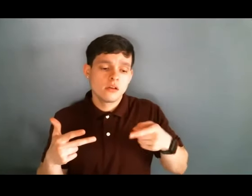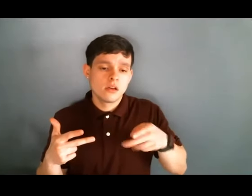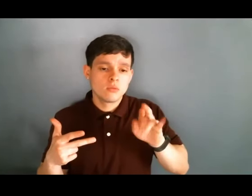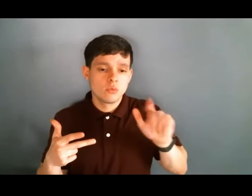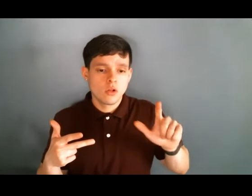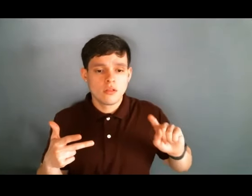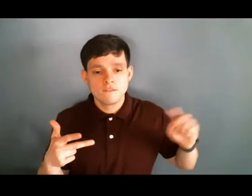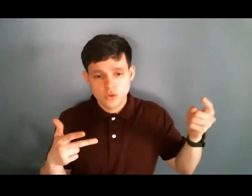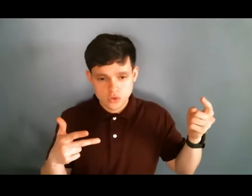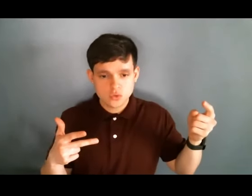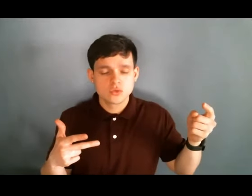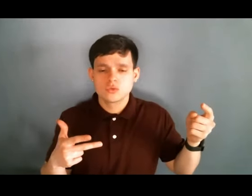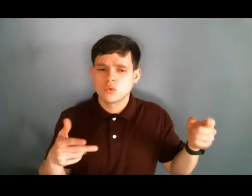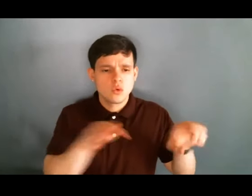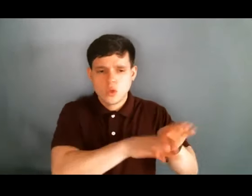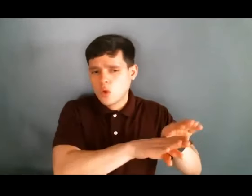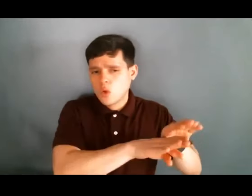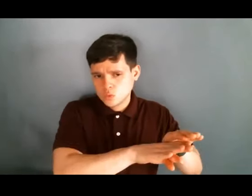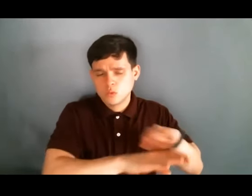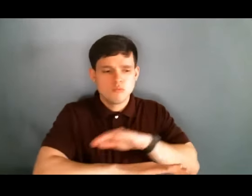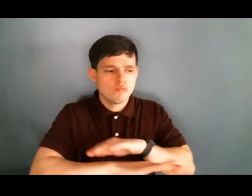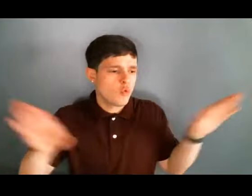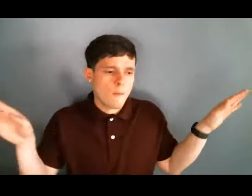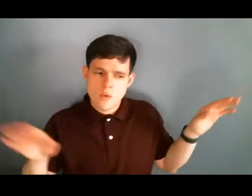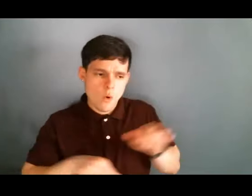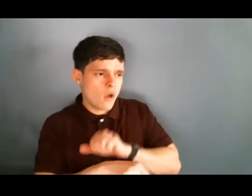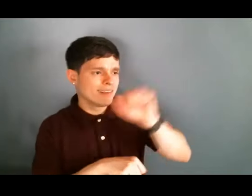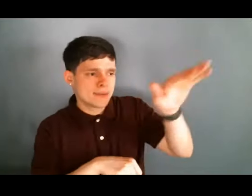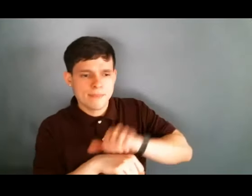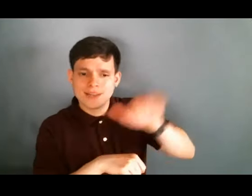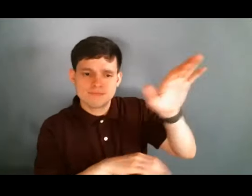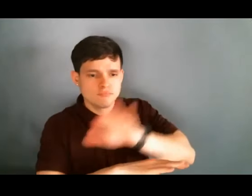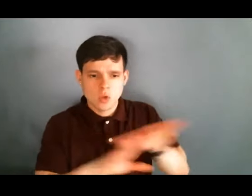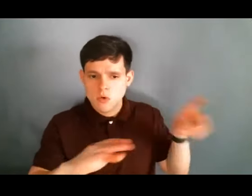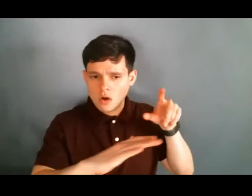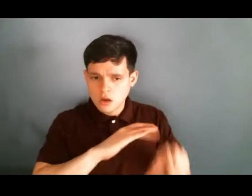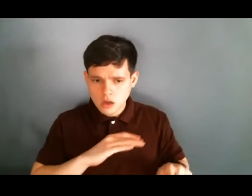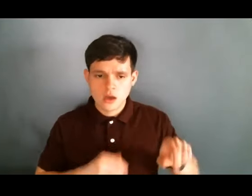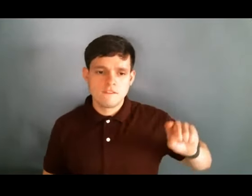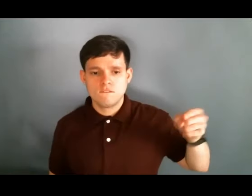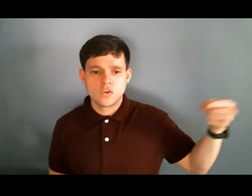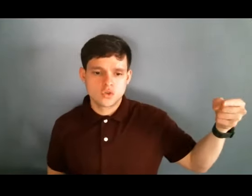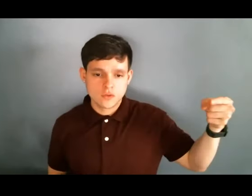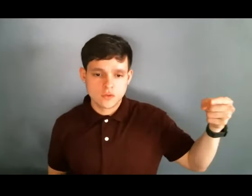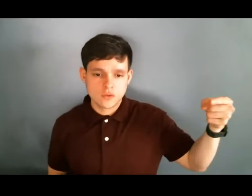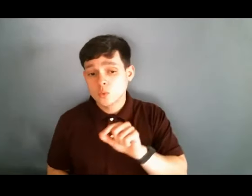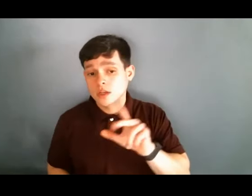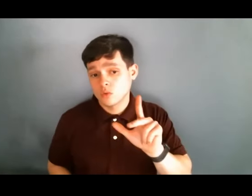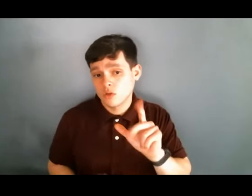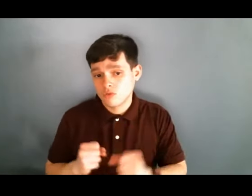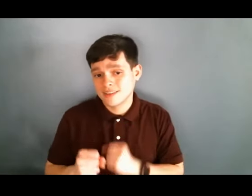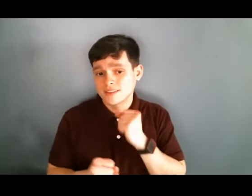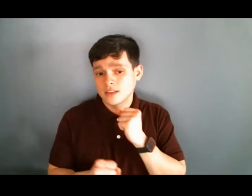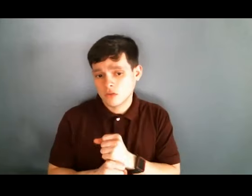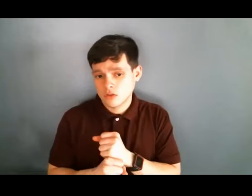will close the application, so you'll no longer be able to submit applications to us for the 2023 cycle